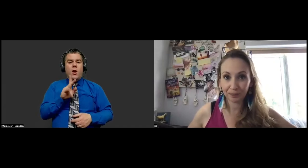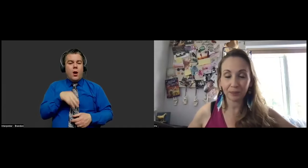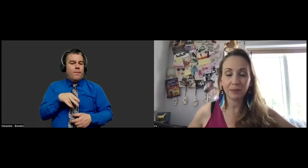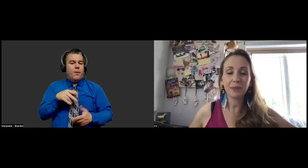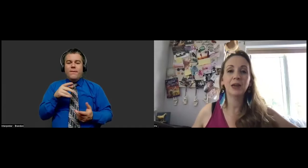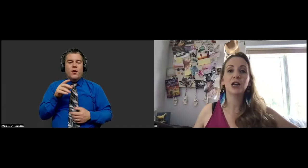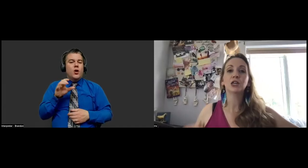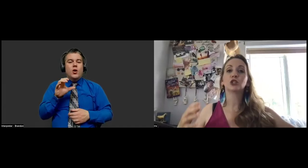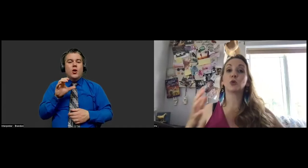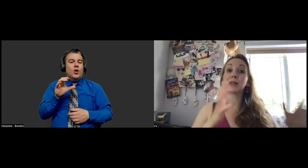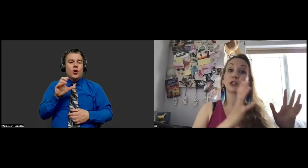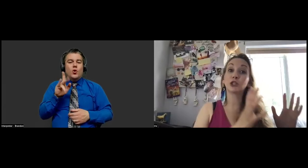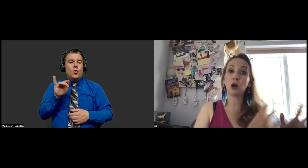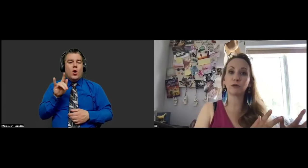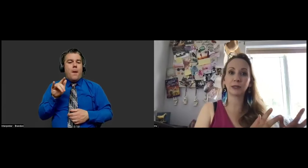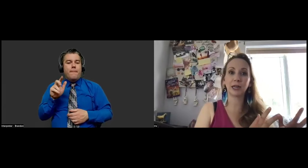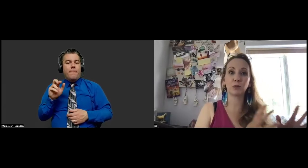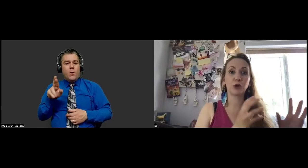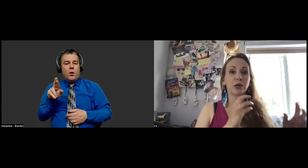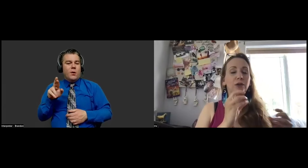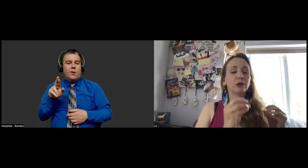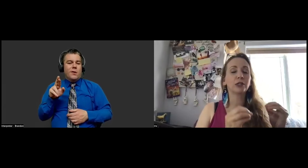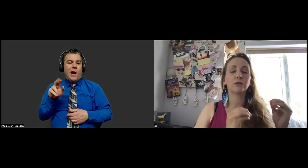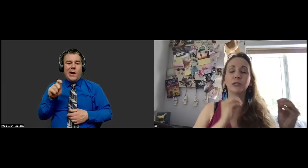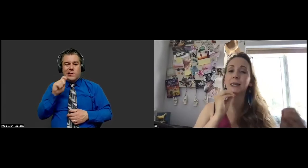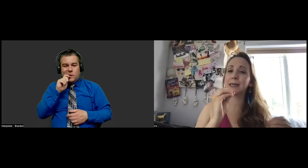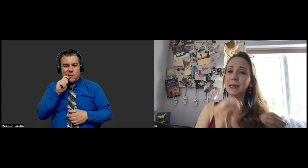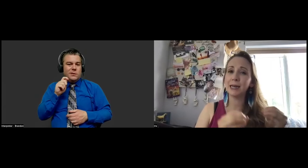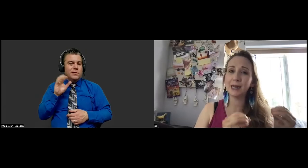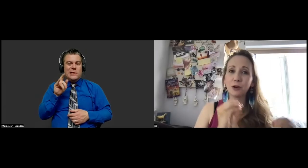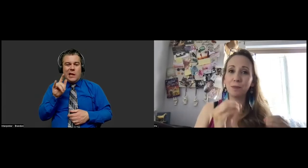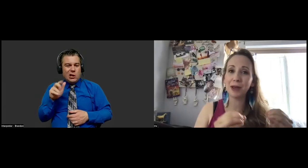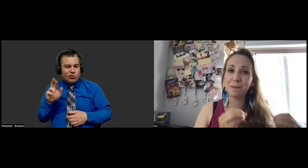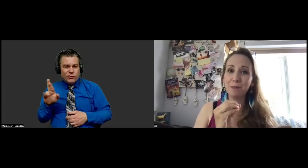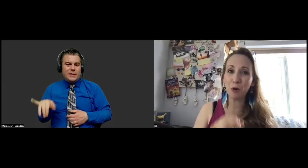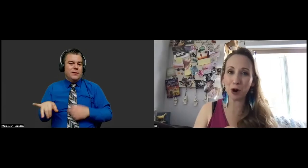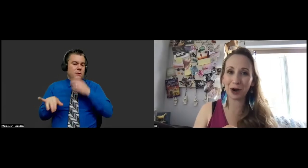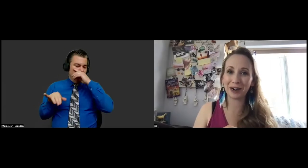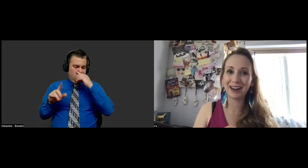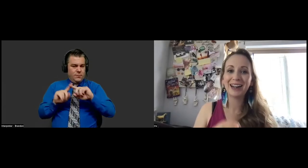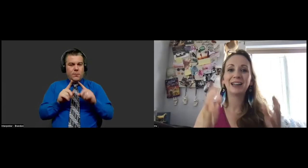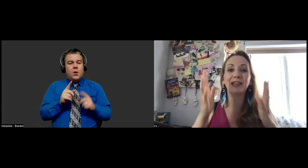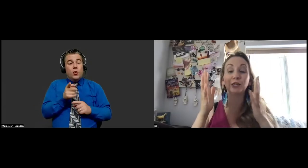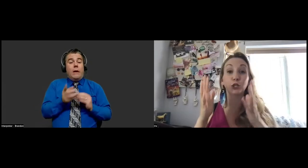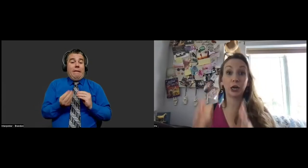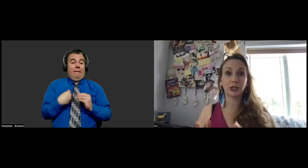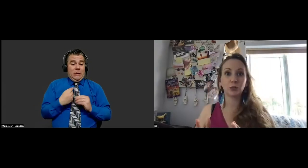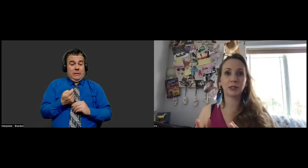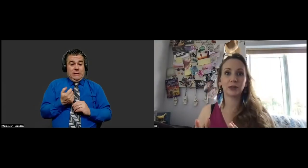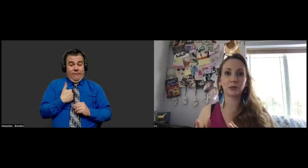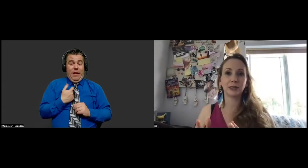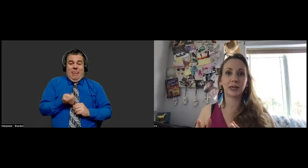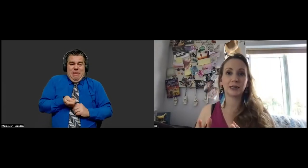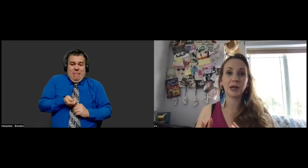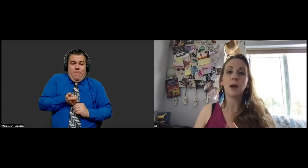celery. So that's a soft reset where you're giving yourself just a little bit more than just